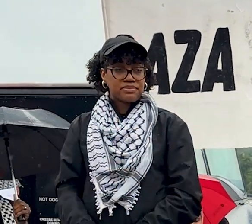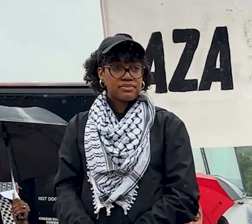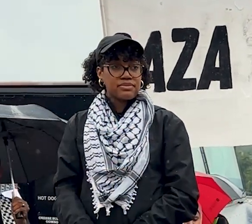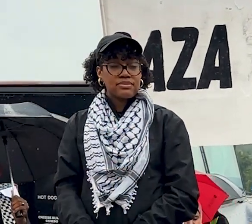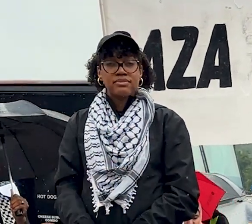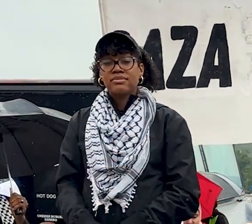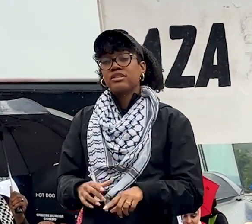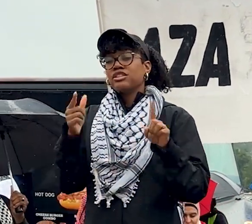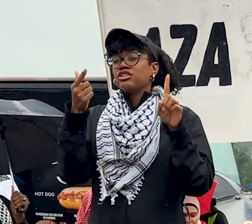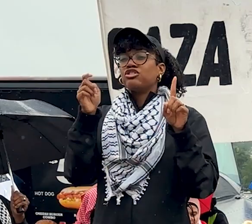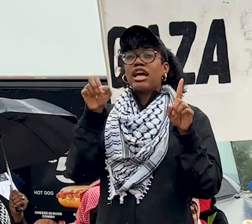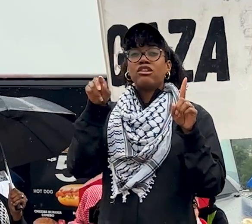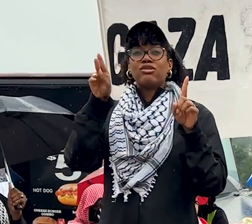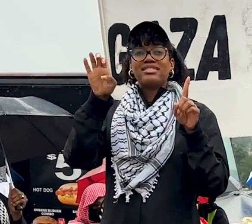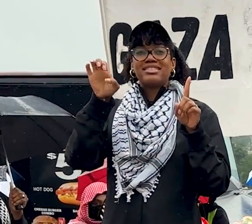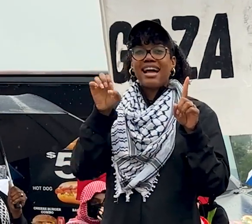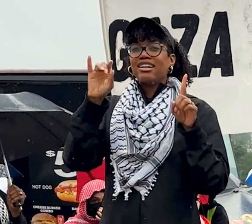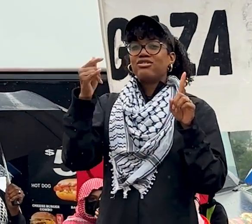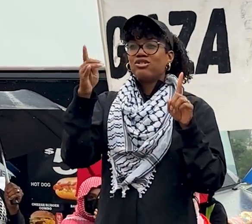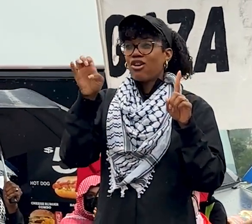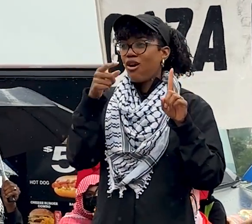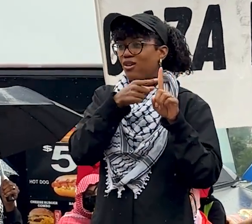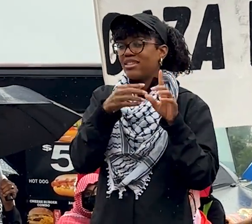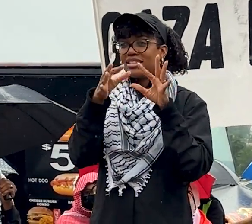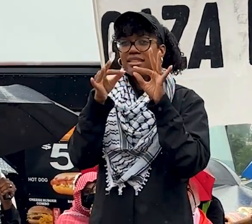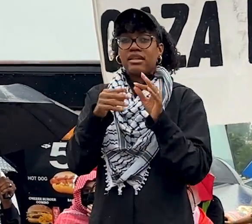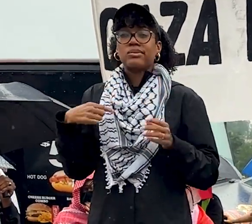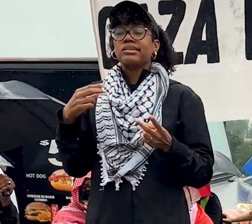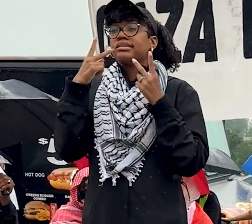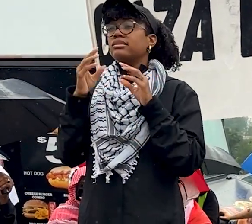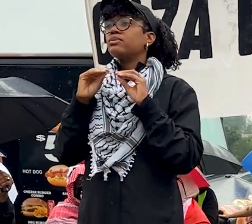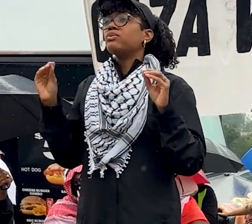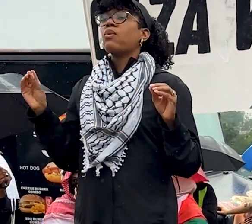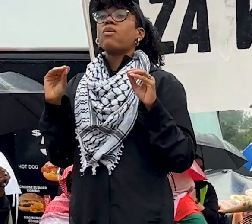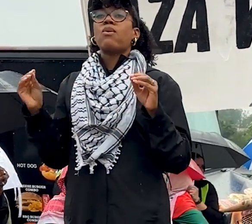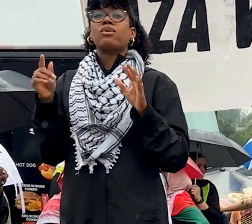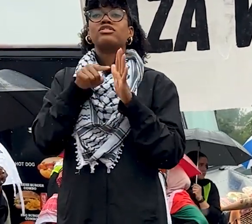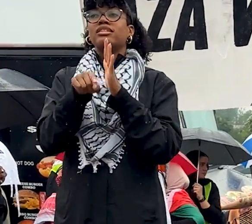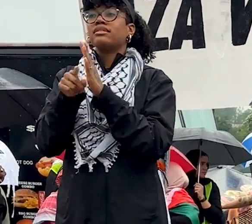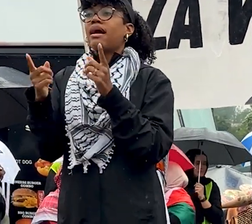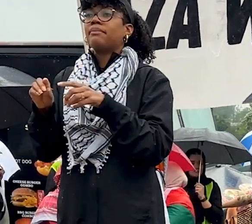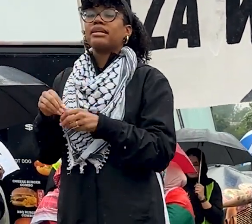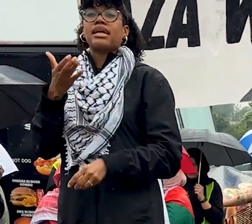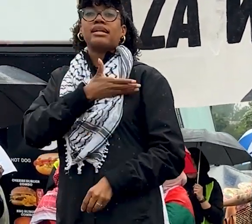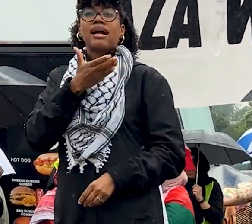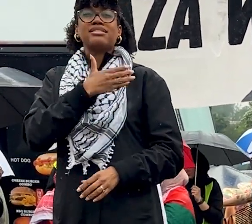Genocide Joe says, "We see no signs of genocide being committed in Gaza."